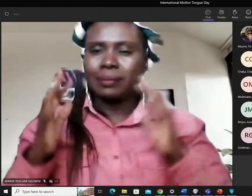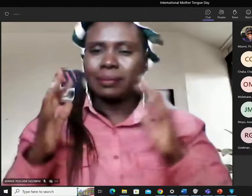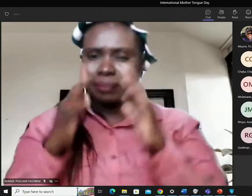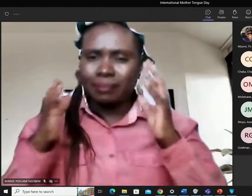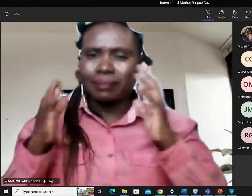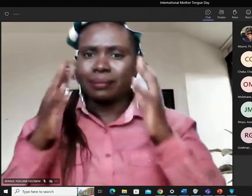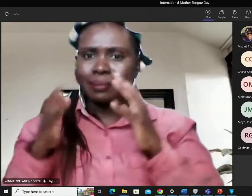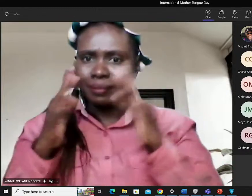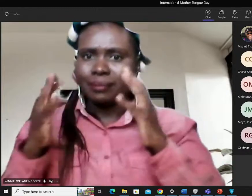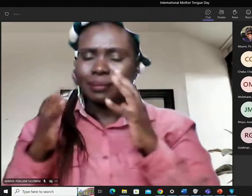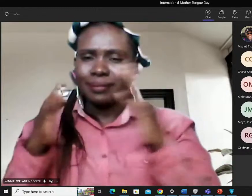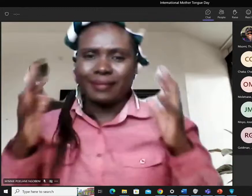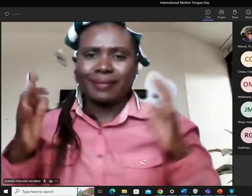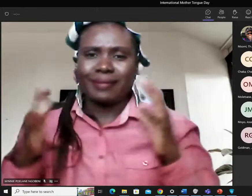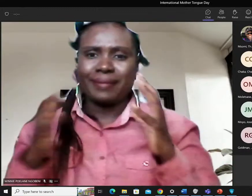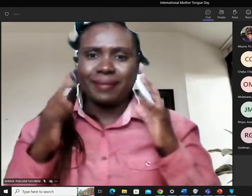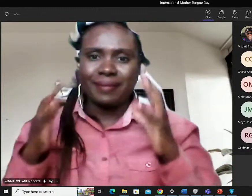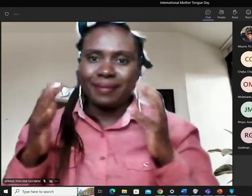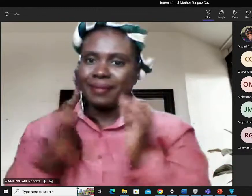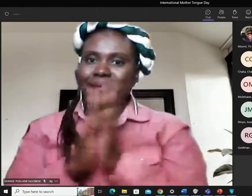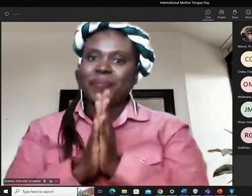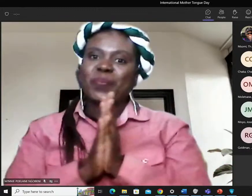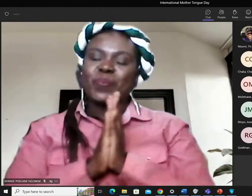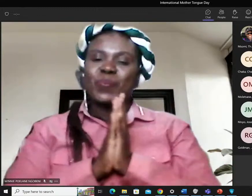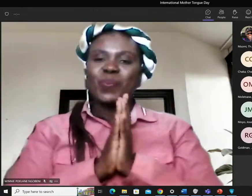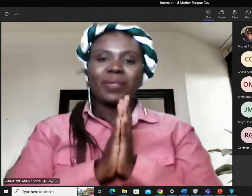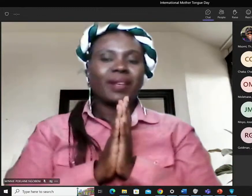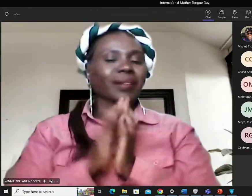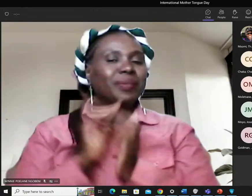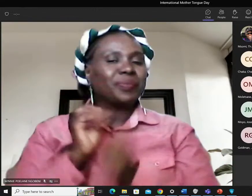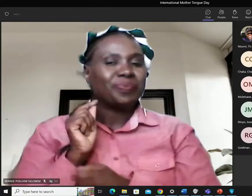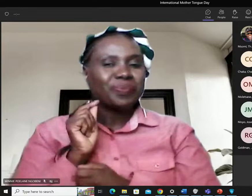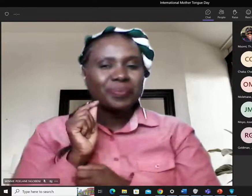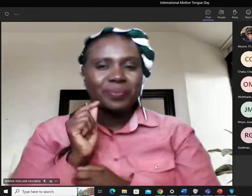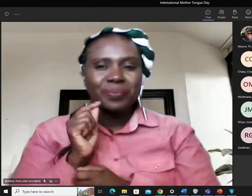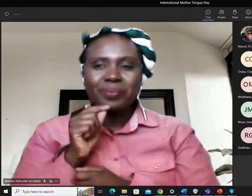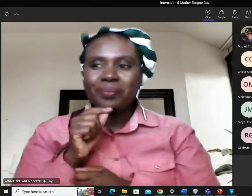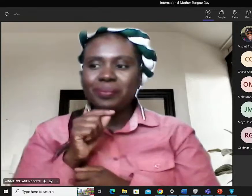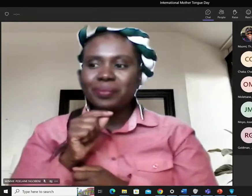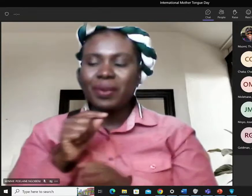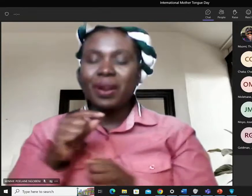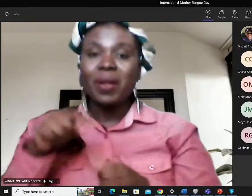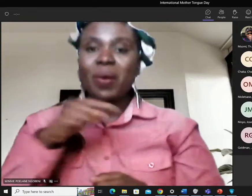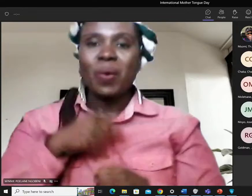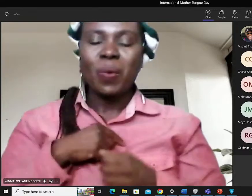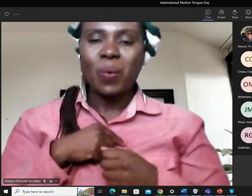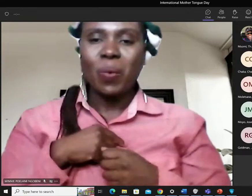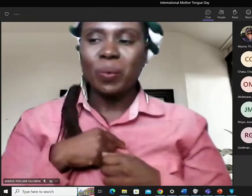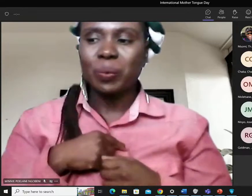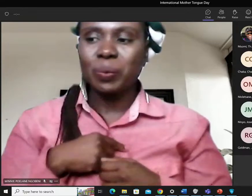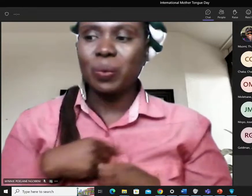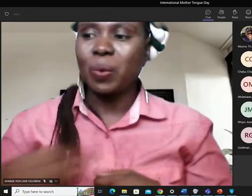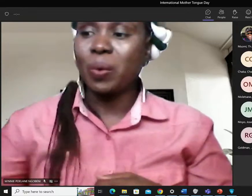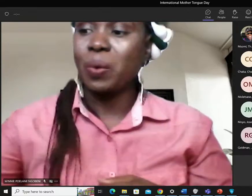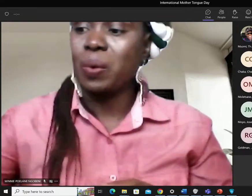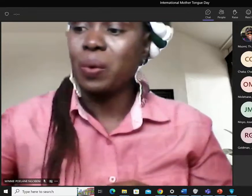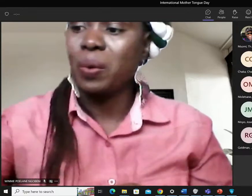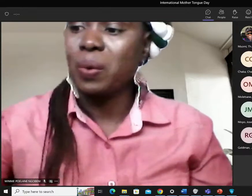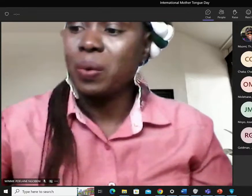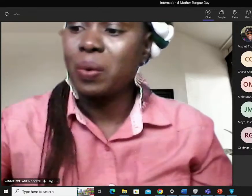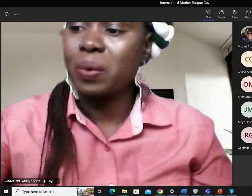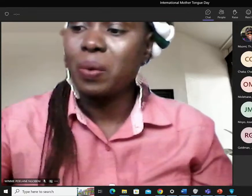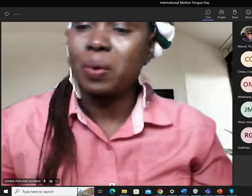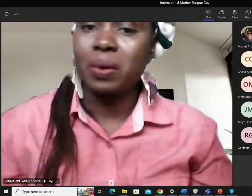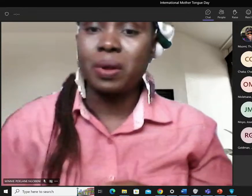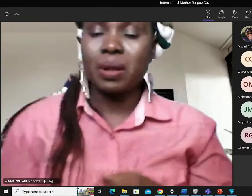We appreciate you, Ausrefilwe, continue